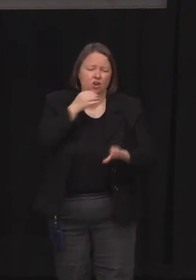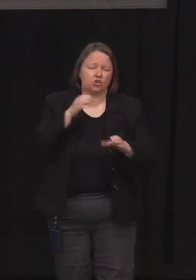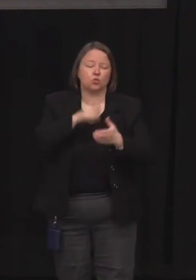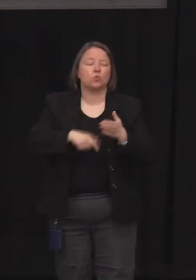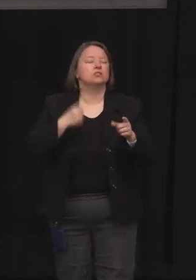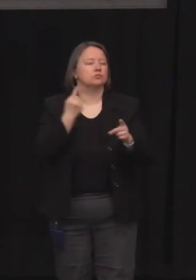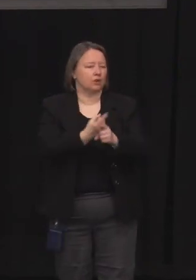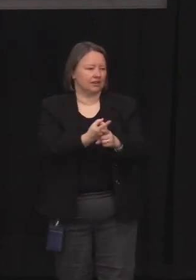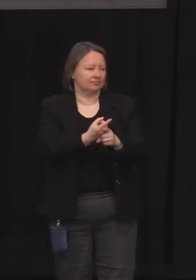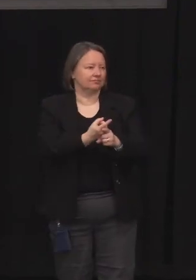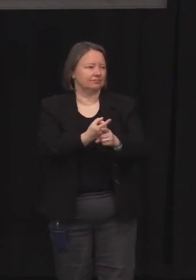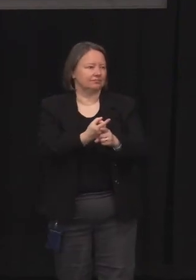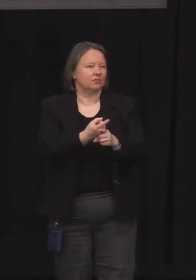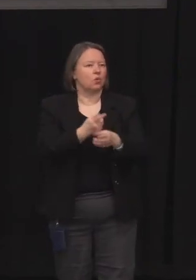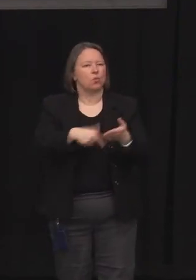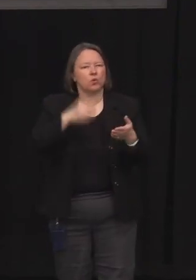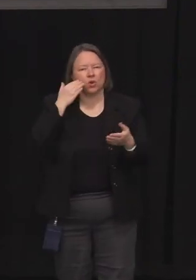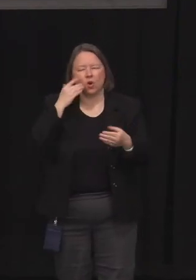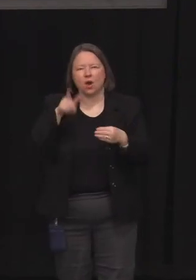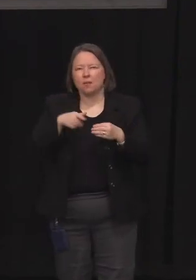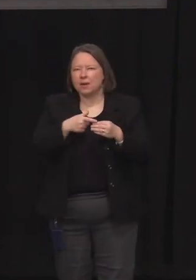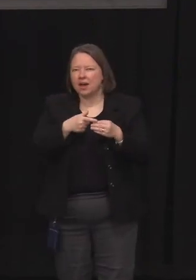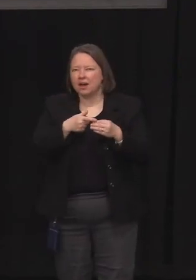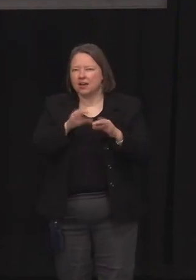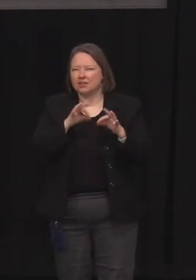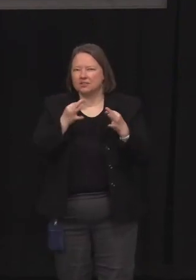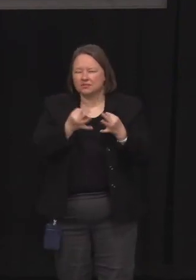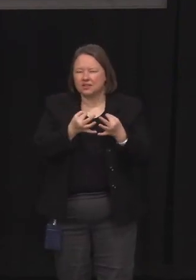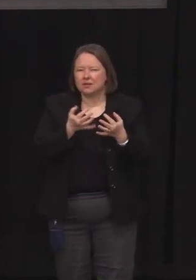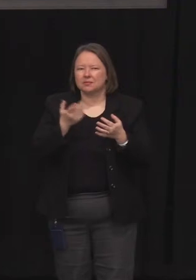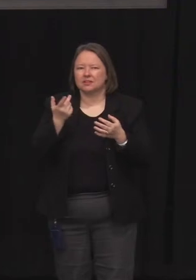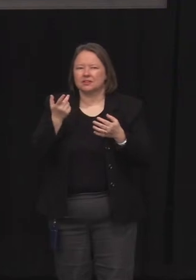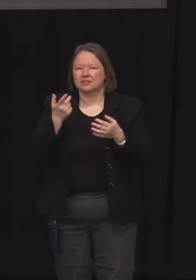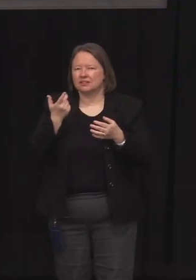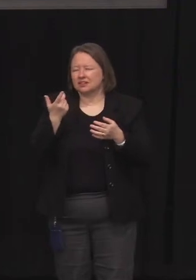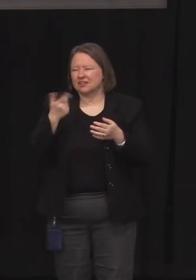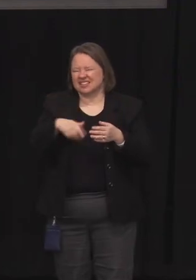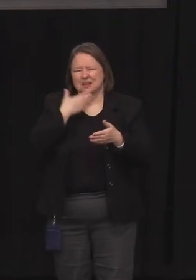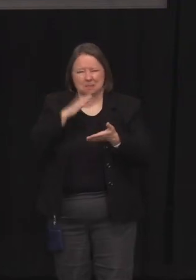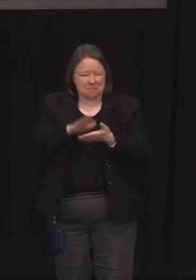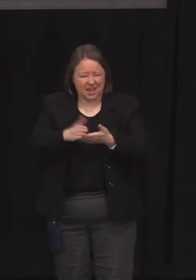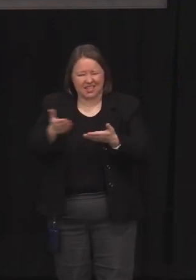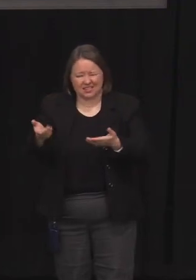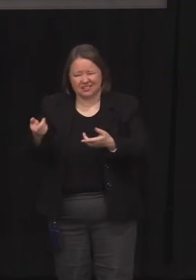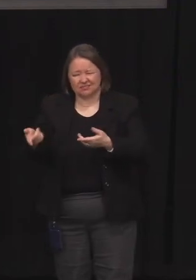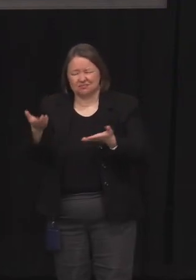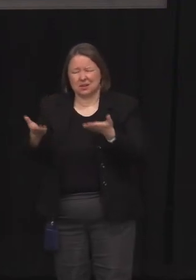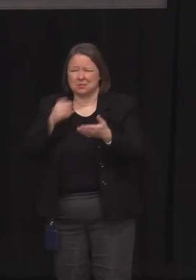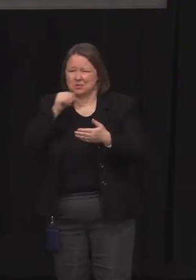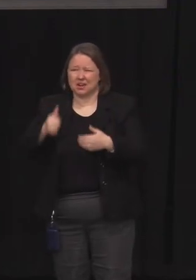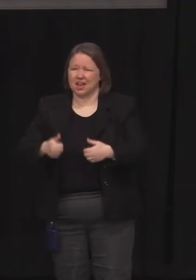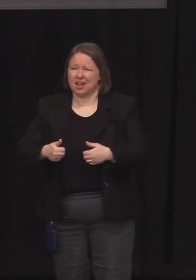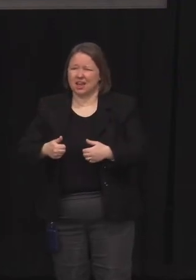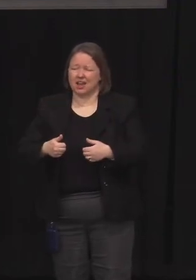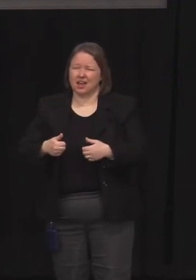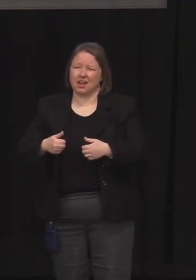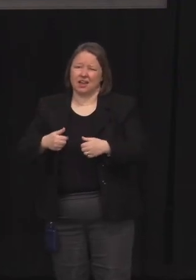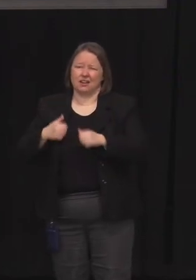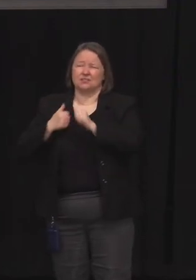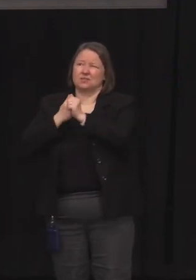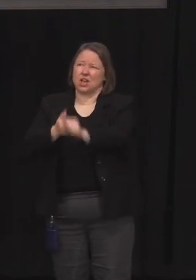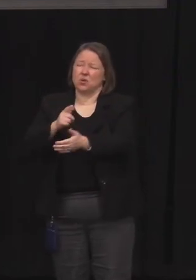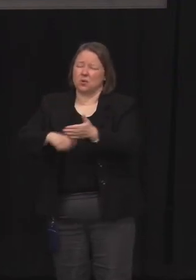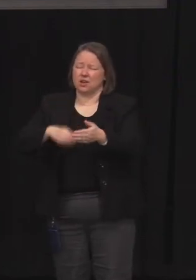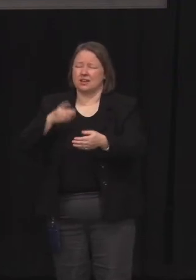right. What do we know about our family and what they did? It is also a bad thing because we may not be living up to Dr.